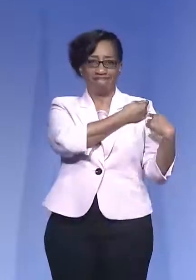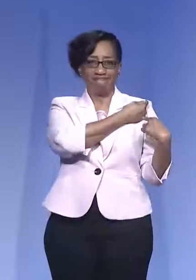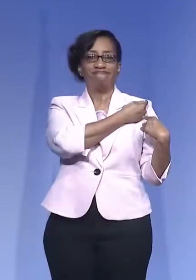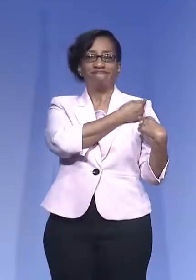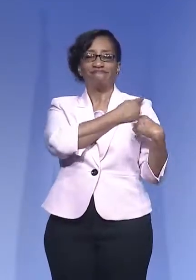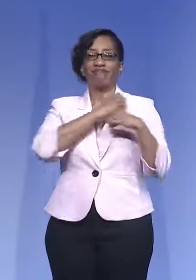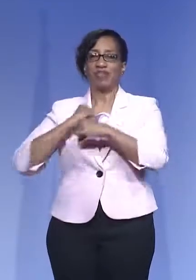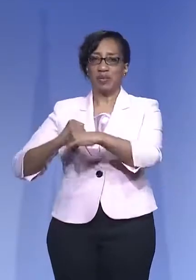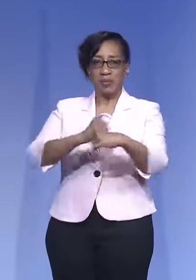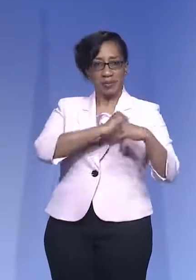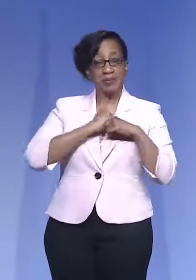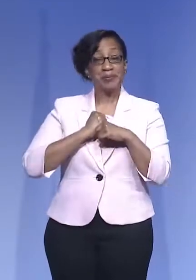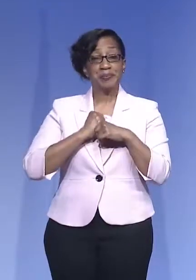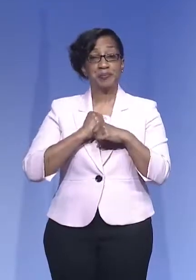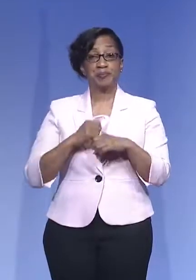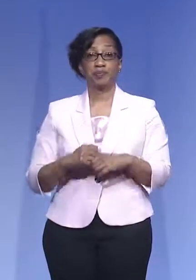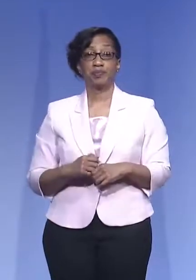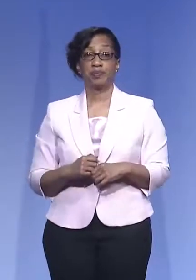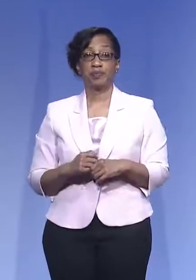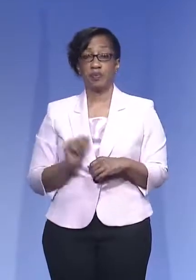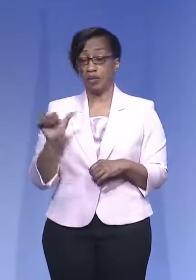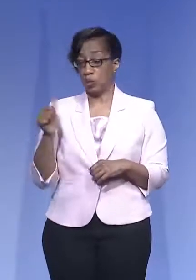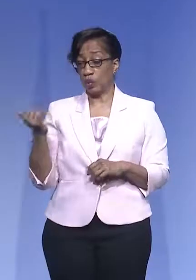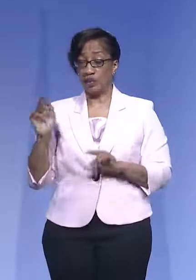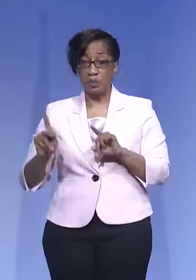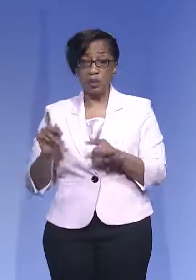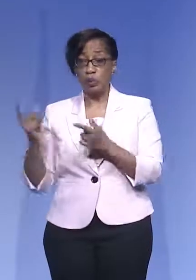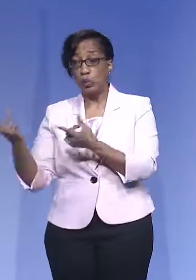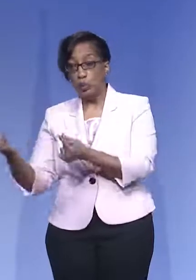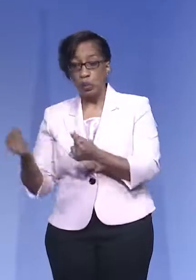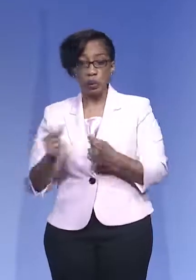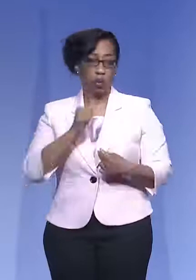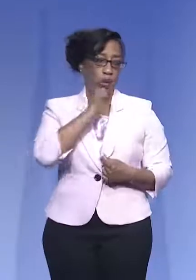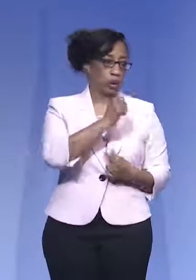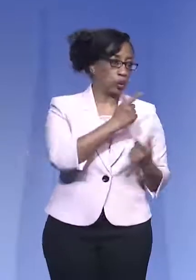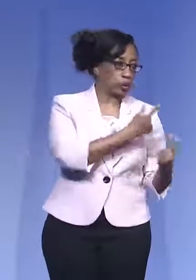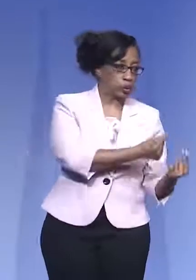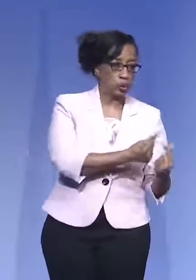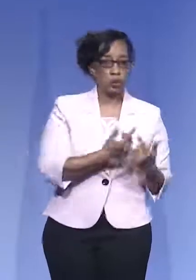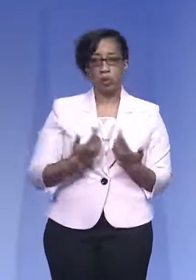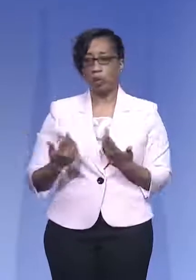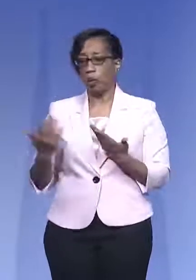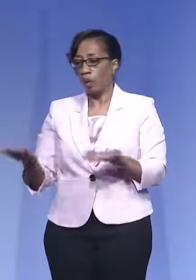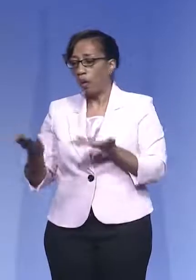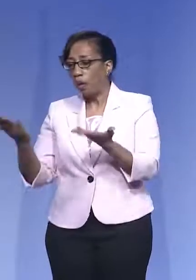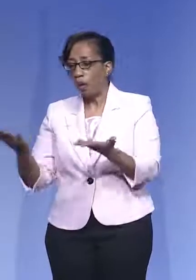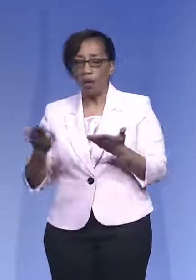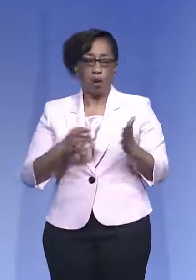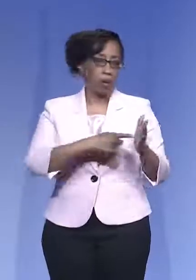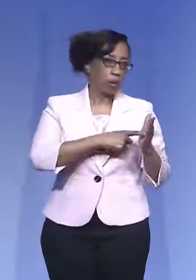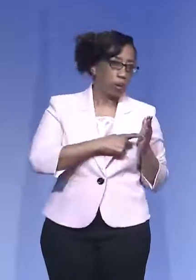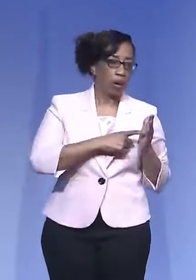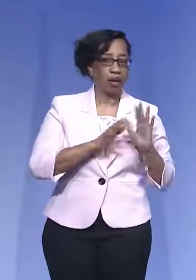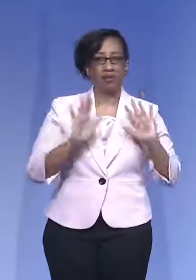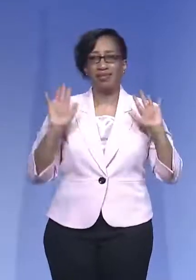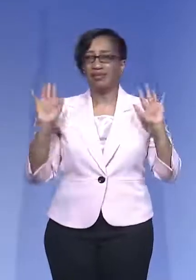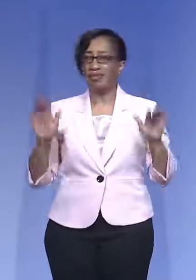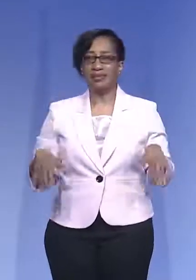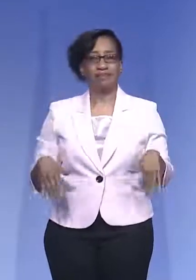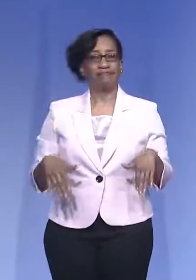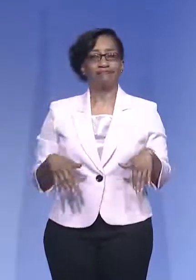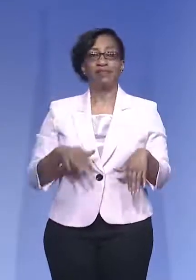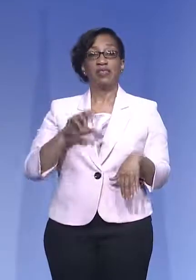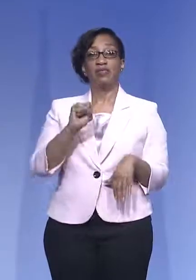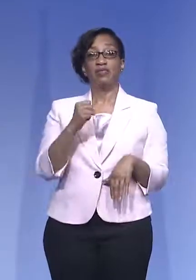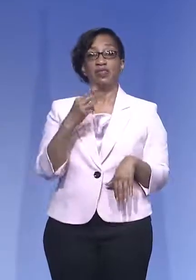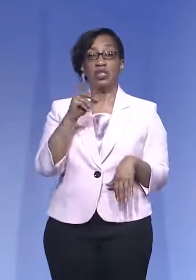in terms of what other people do or don't do or recommend or don't recommend or require or don't require, as far as Shelby County is